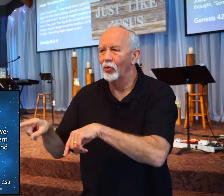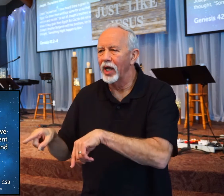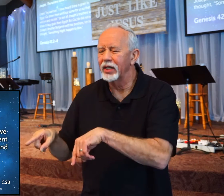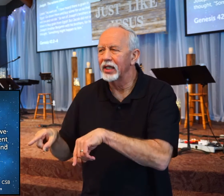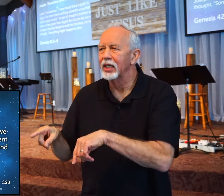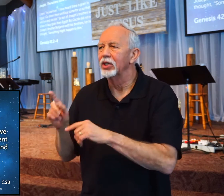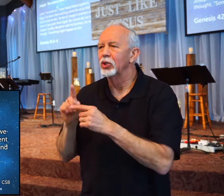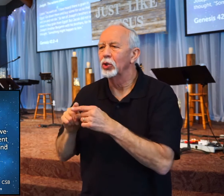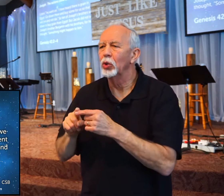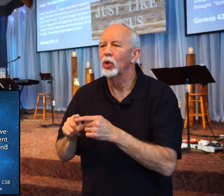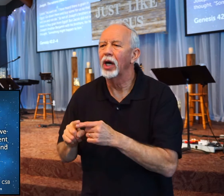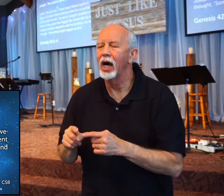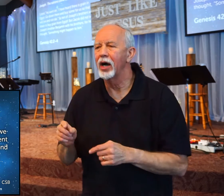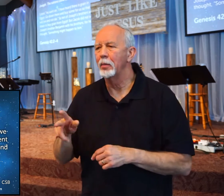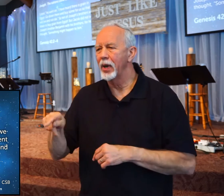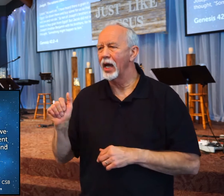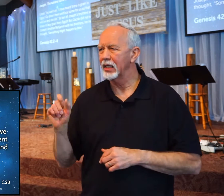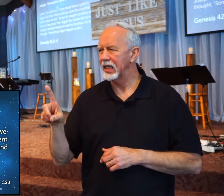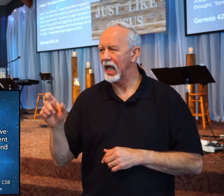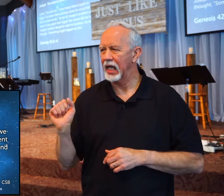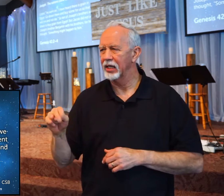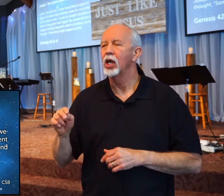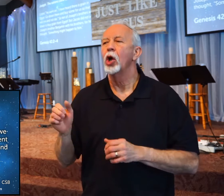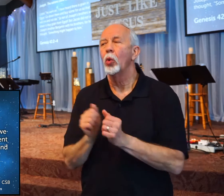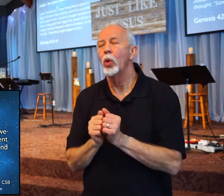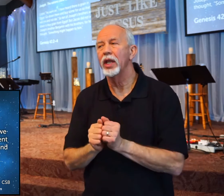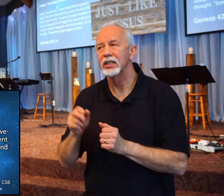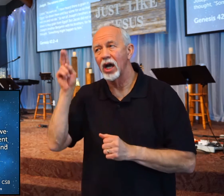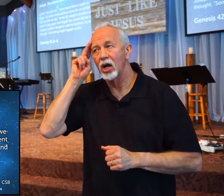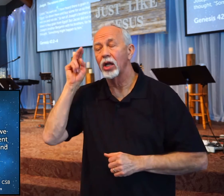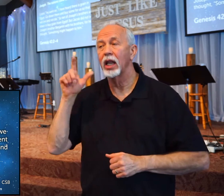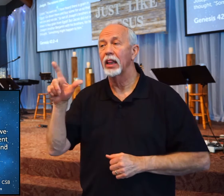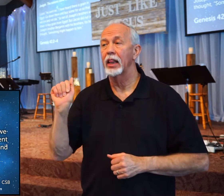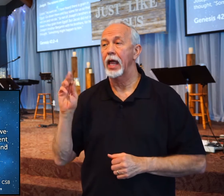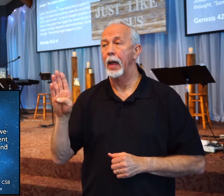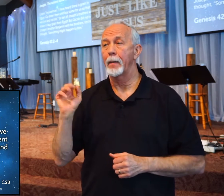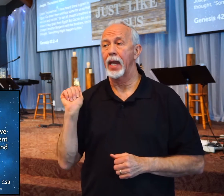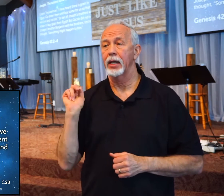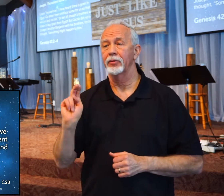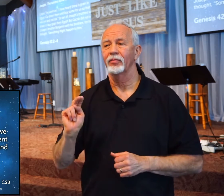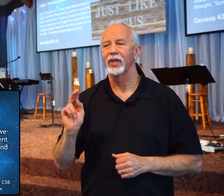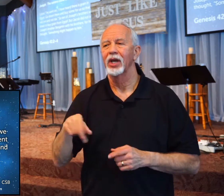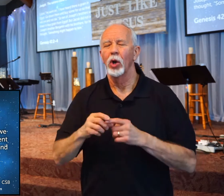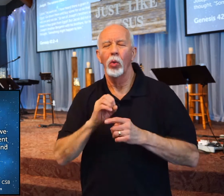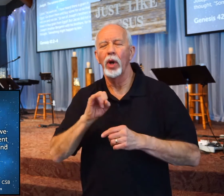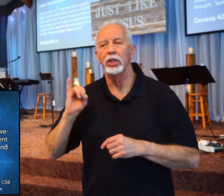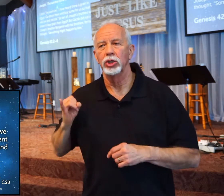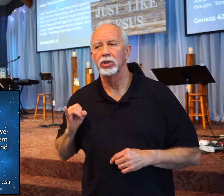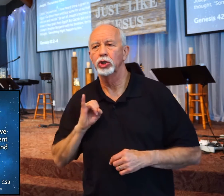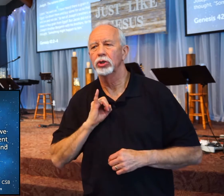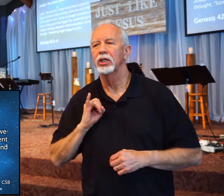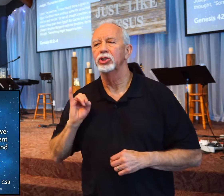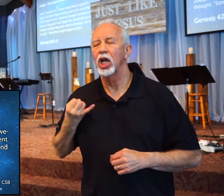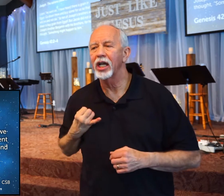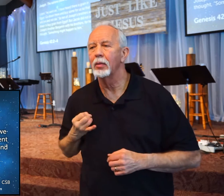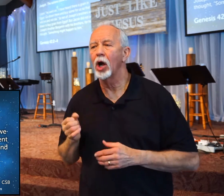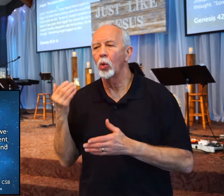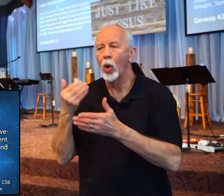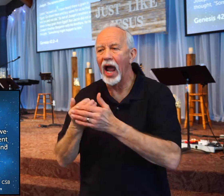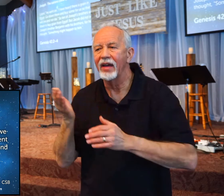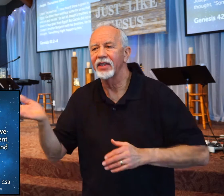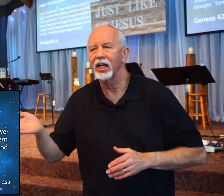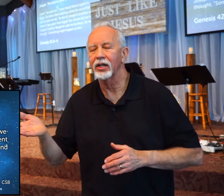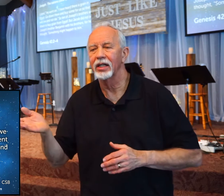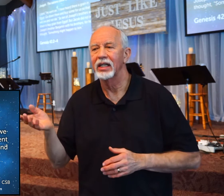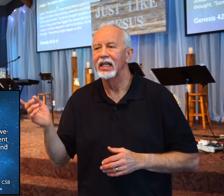in Padan Aram with his uncle Laban. And once Joseph arrived there,